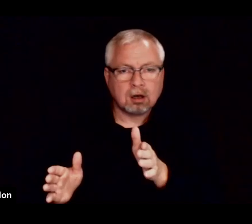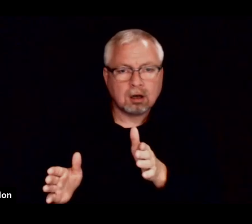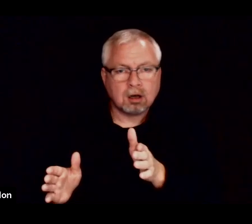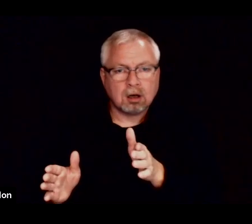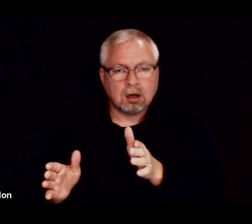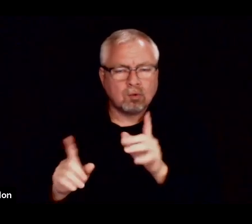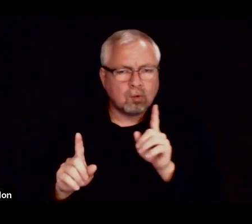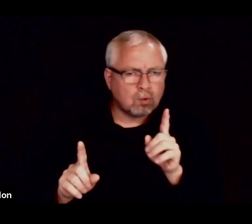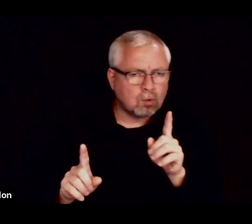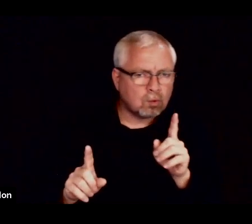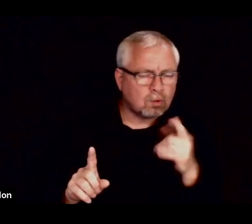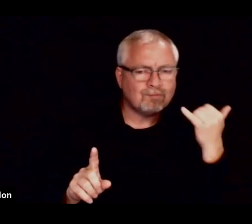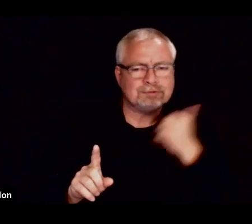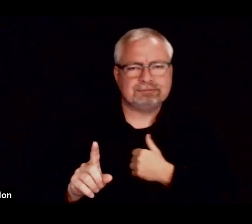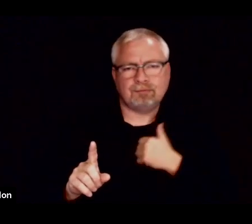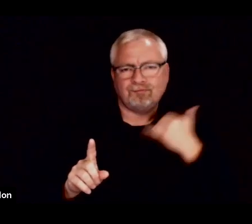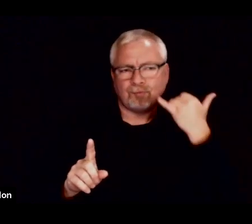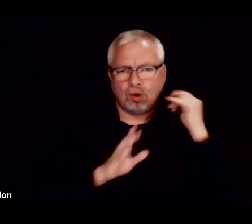specificity,